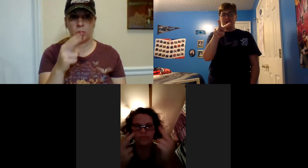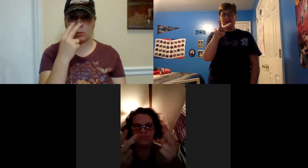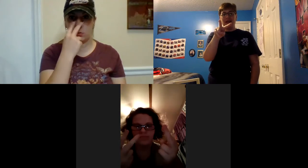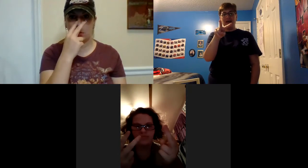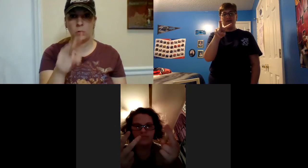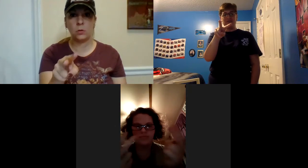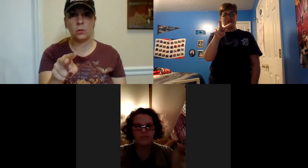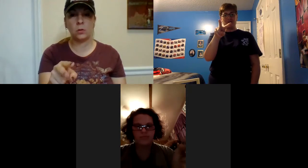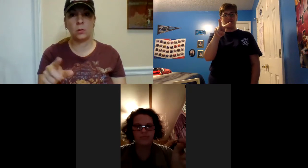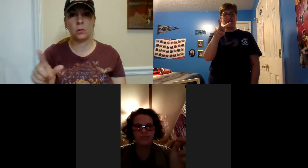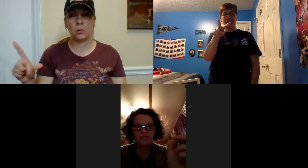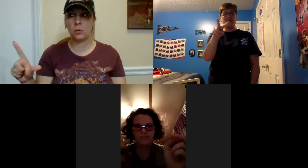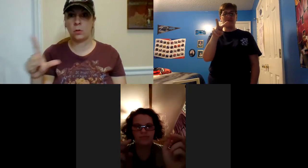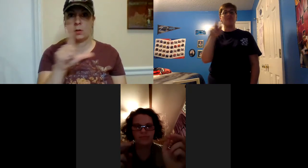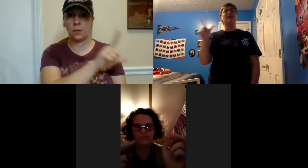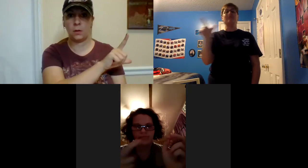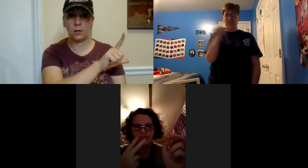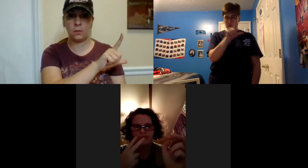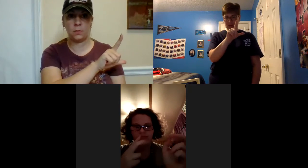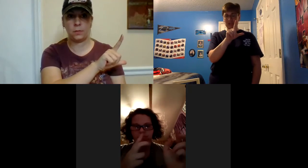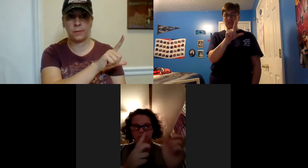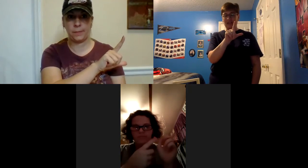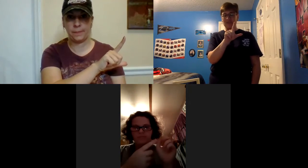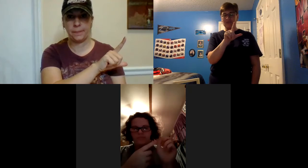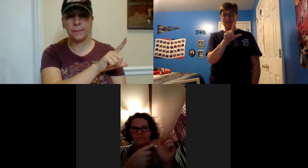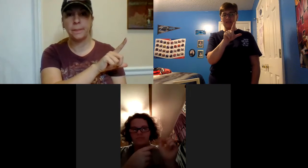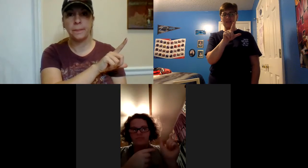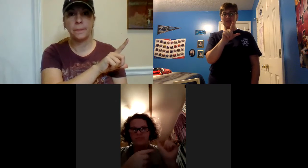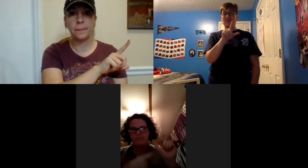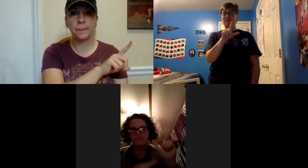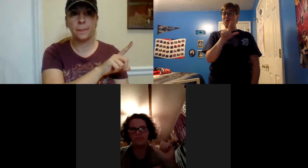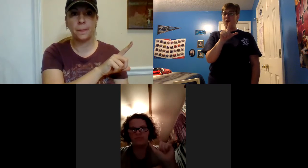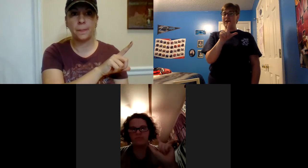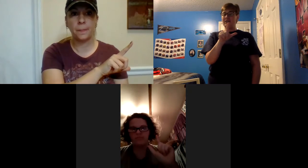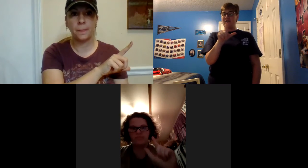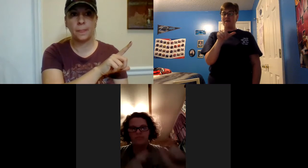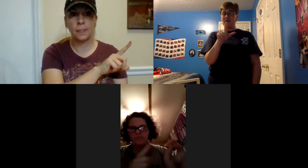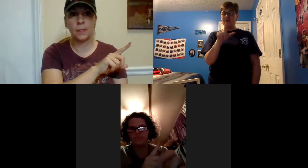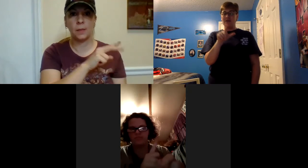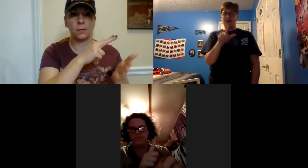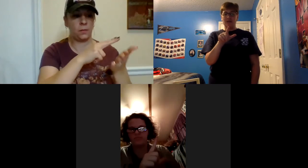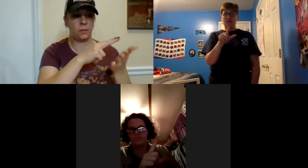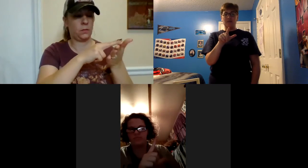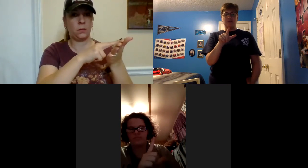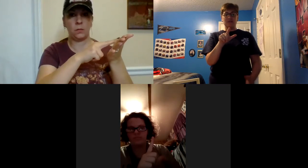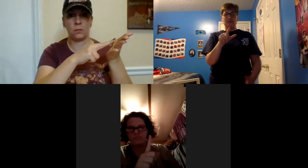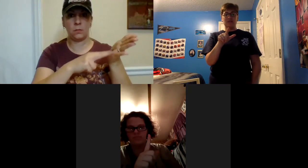look left. So which left are we talking about? Yep, direction left. And do you remember twice from our numbers last